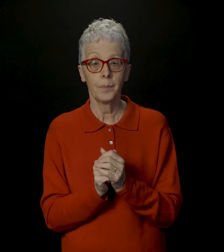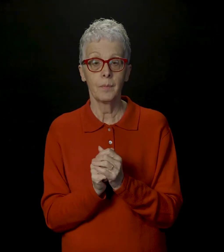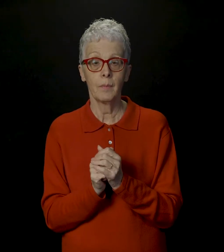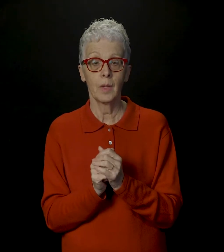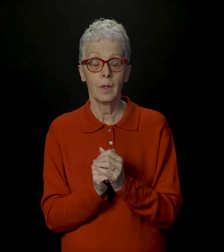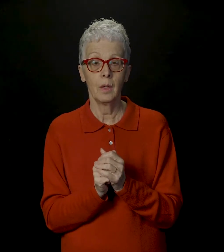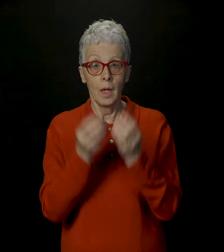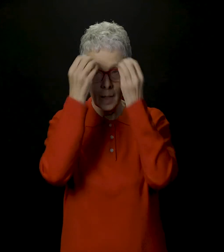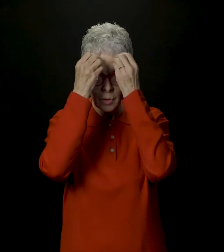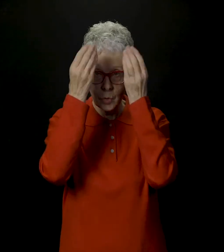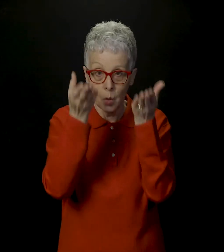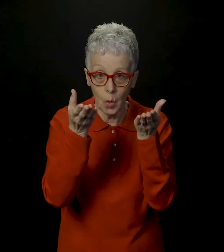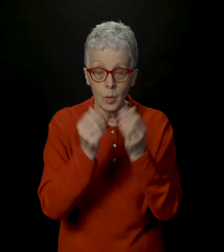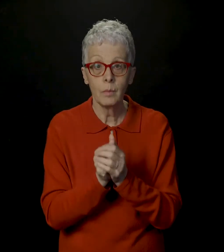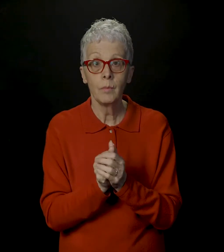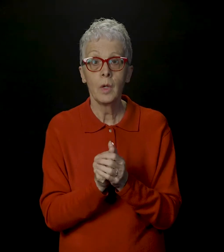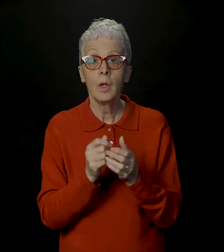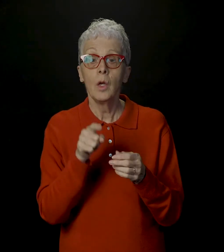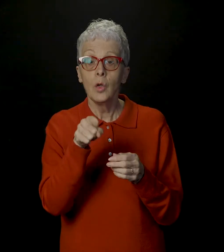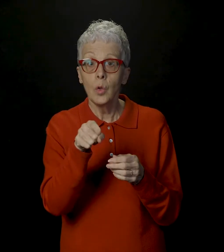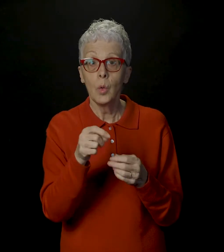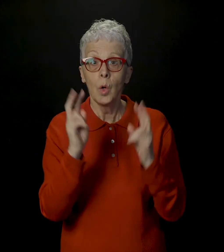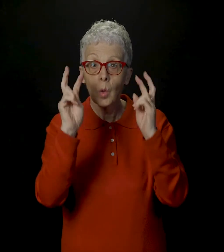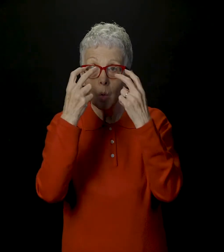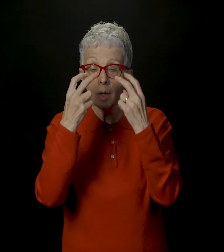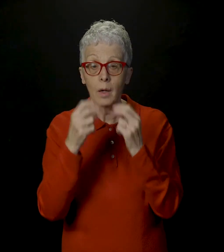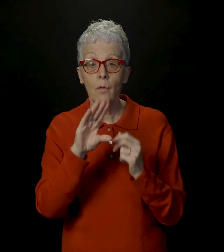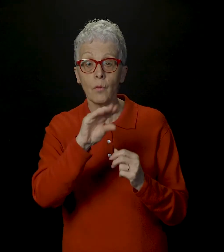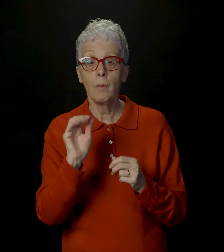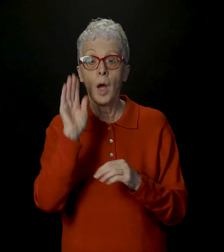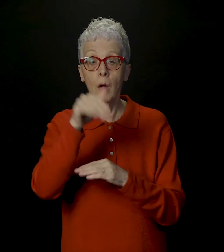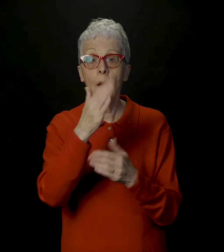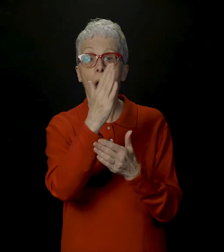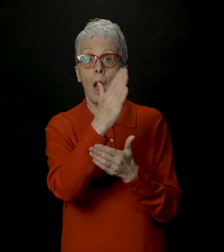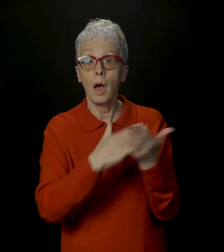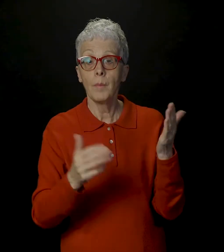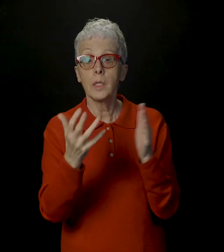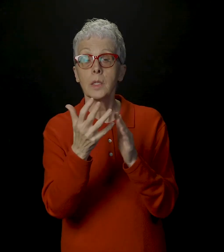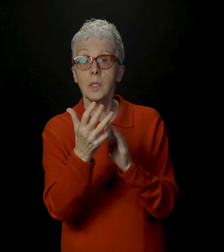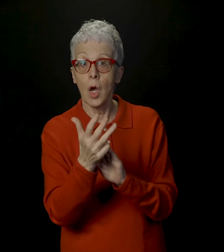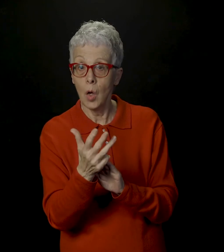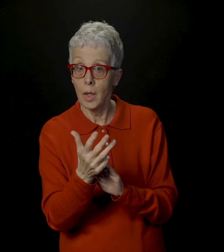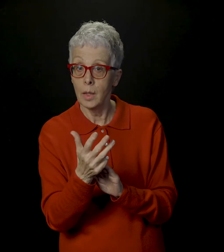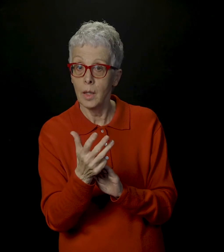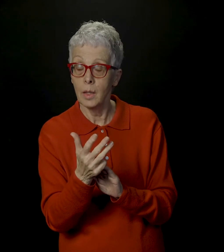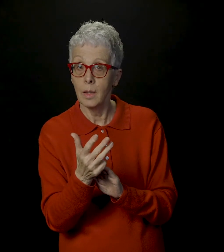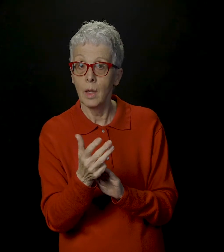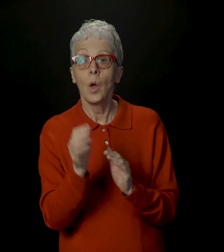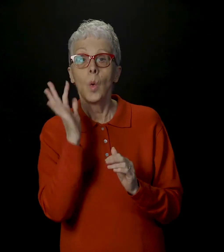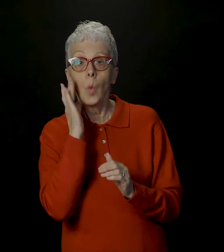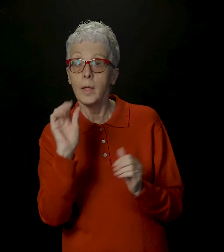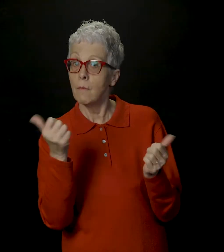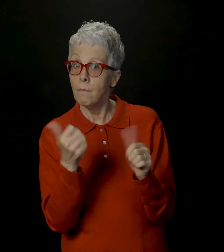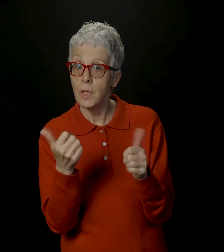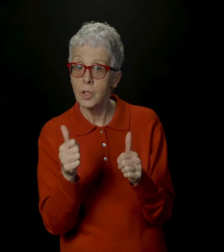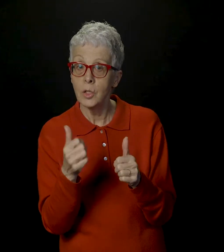But I want to let you know That if you are watching On the service today At our 9.30 streaming service That at the end of